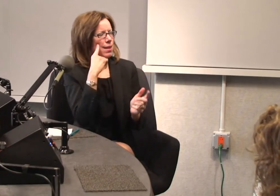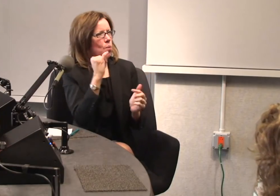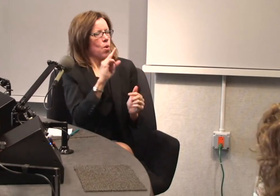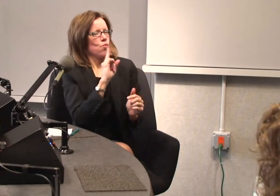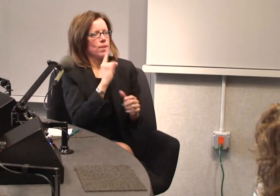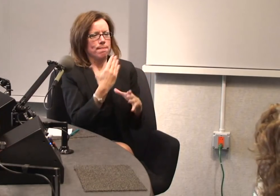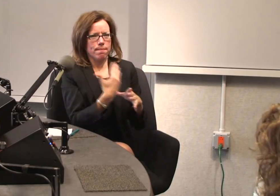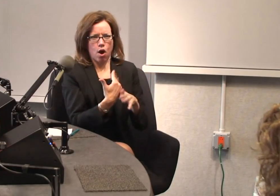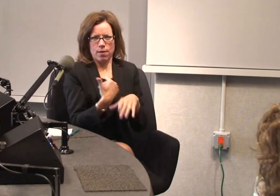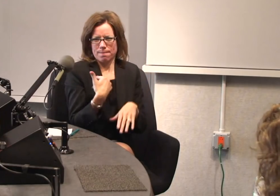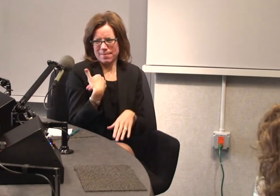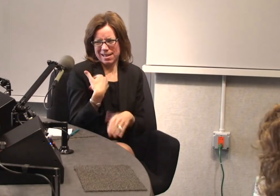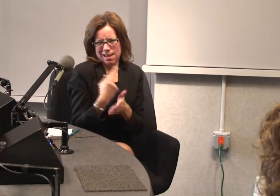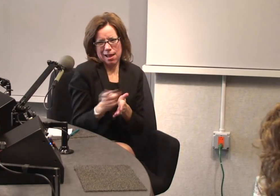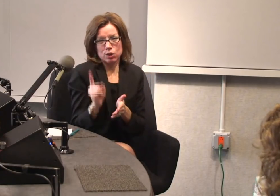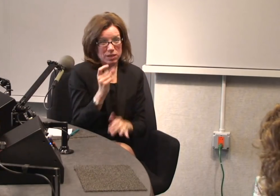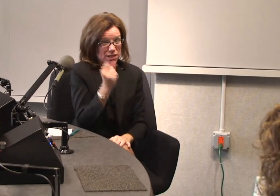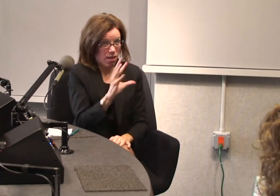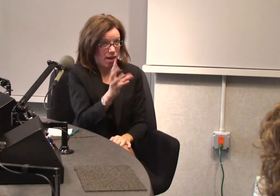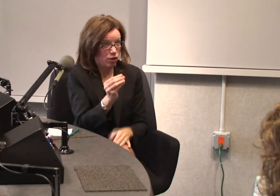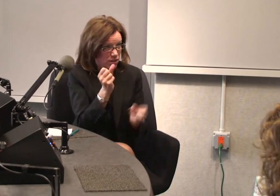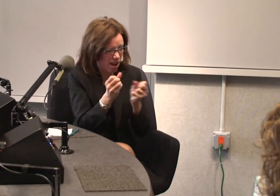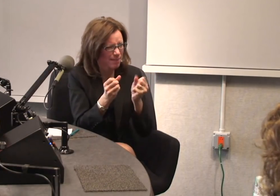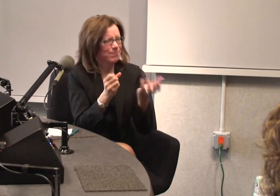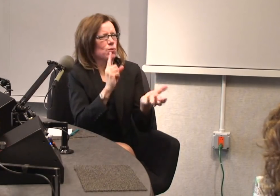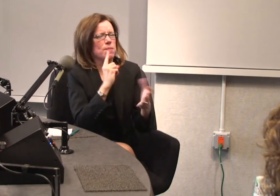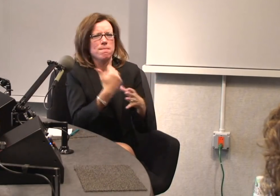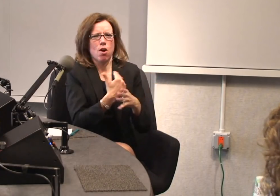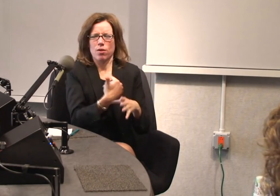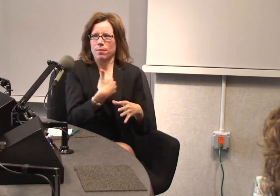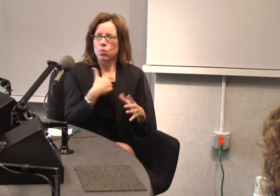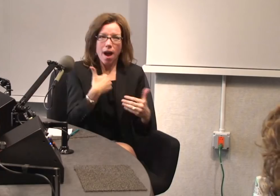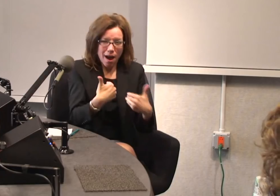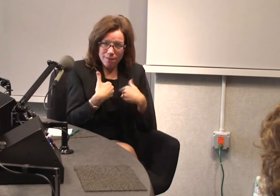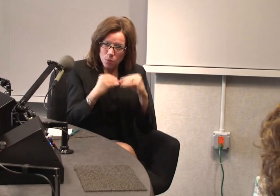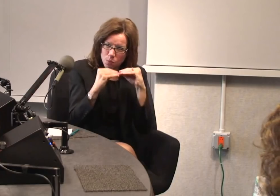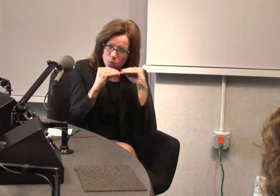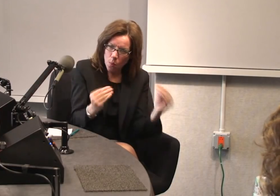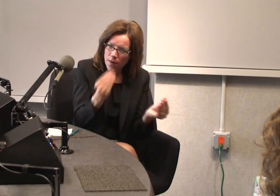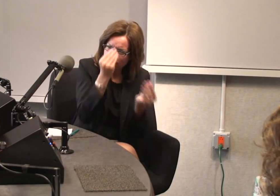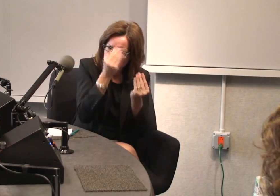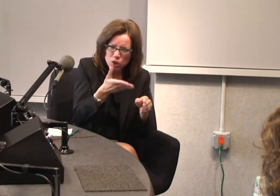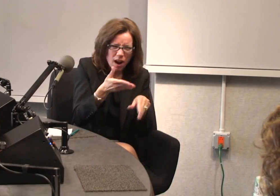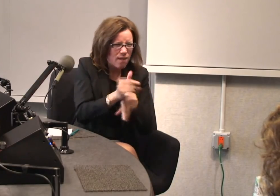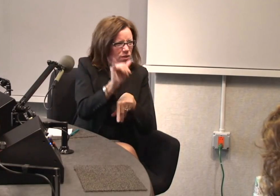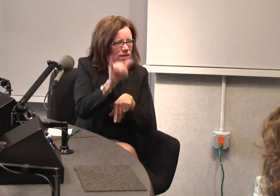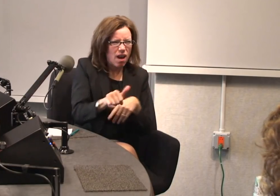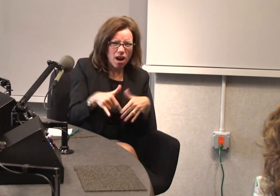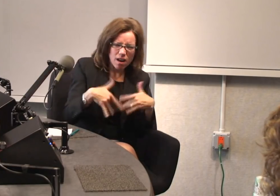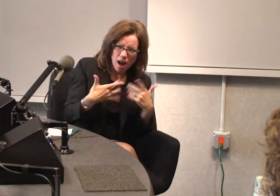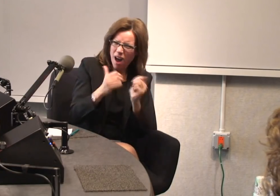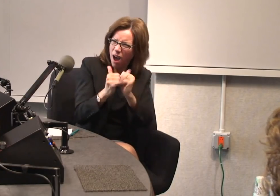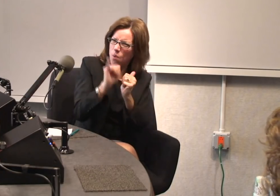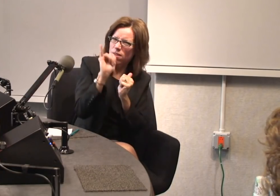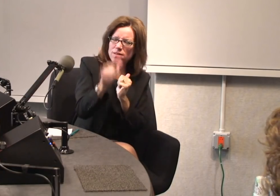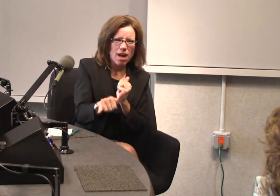saw in South Africa was that we had no information after the event about how this individual was